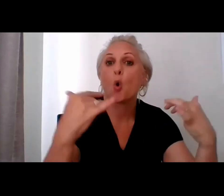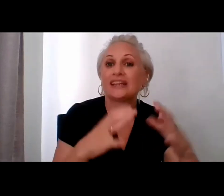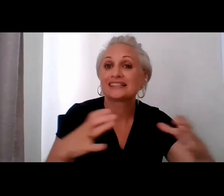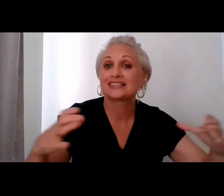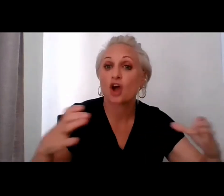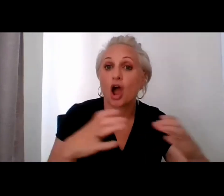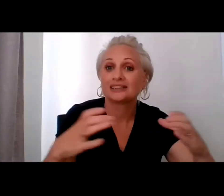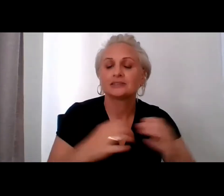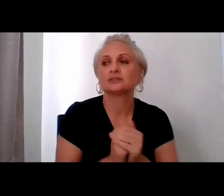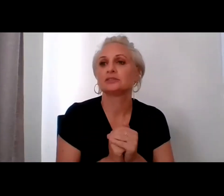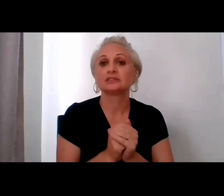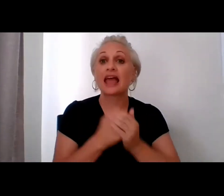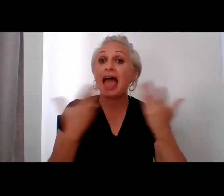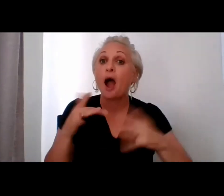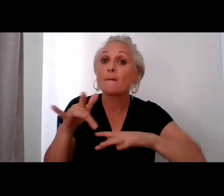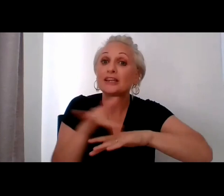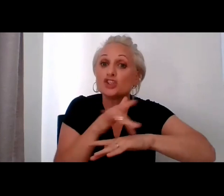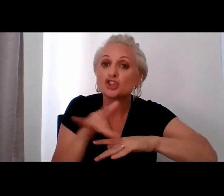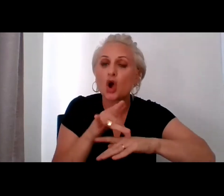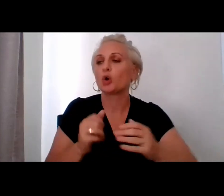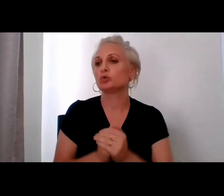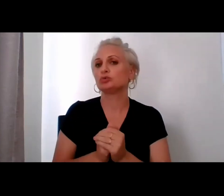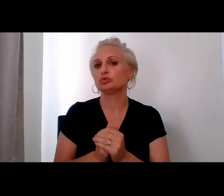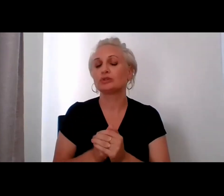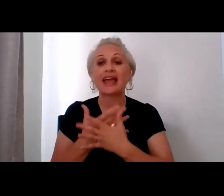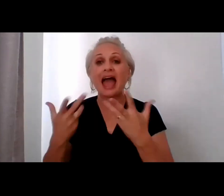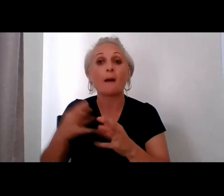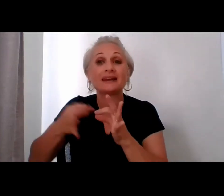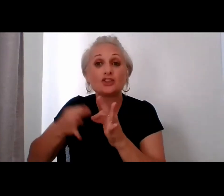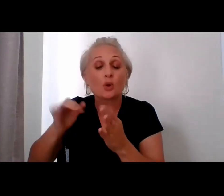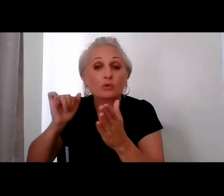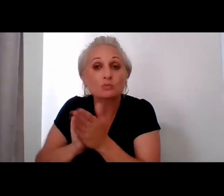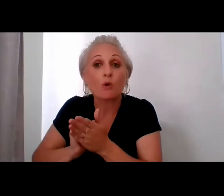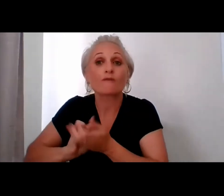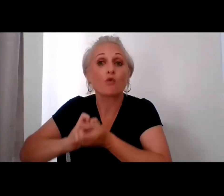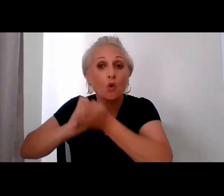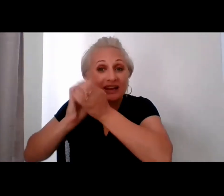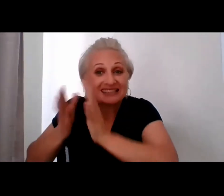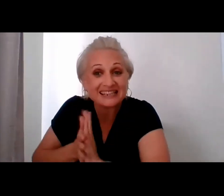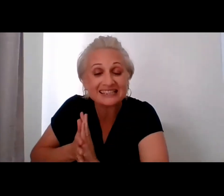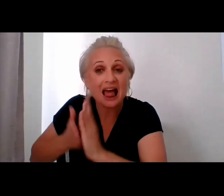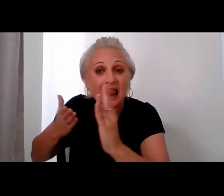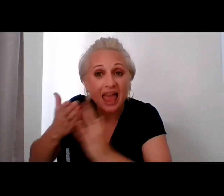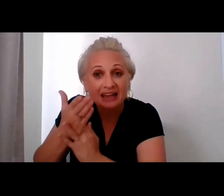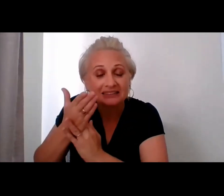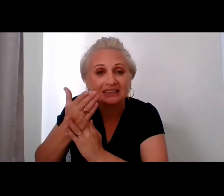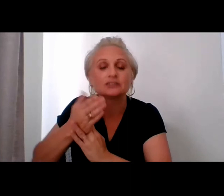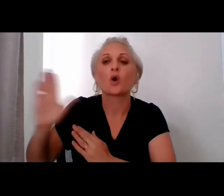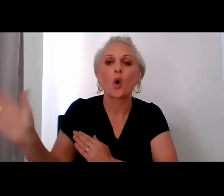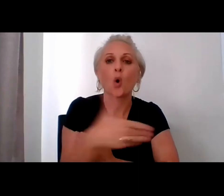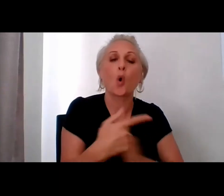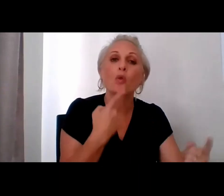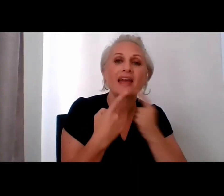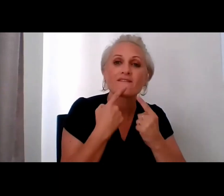and so on, should be able to show the extent to which you are achieving your KPIs, your objectives, and